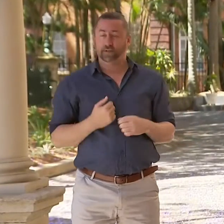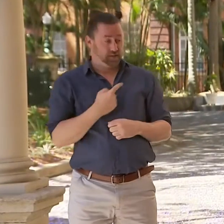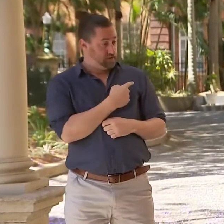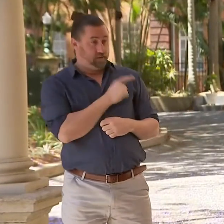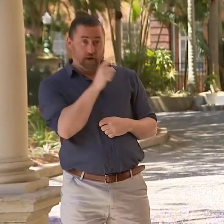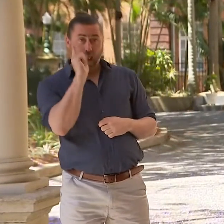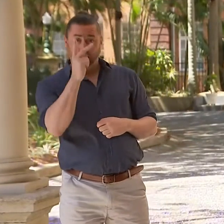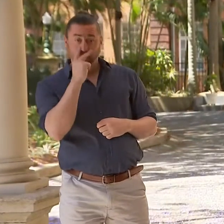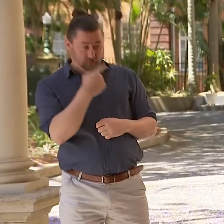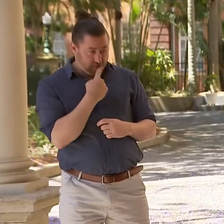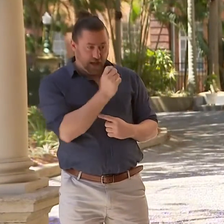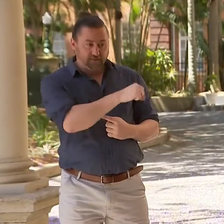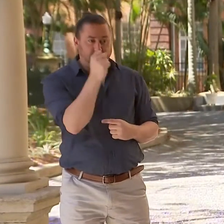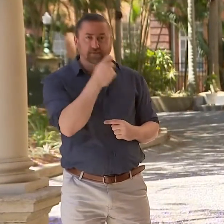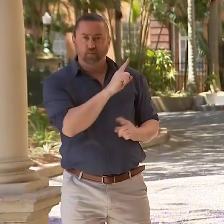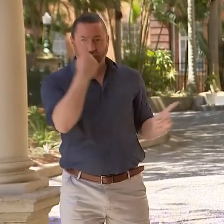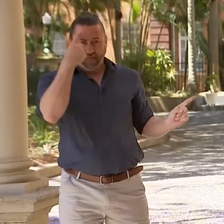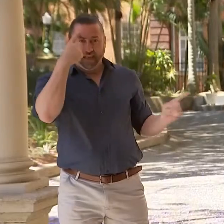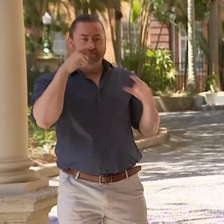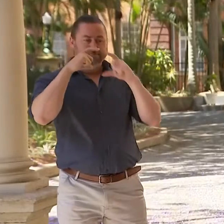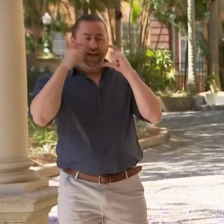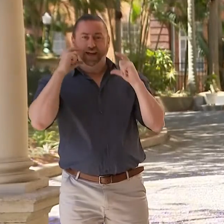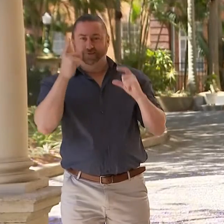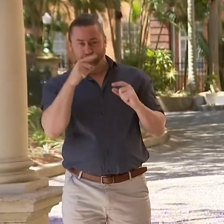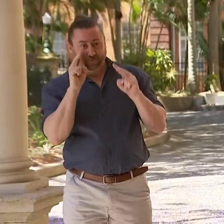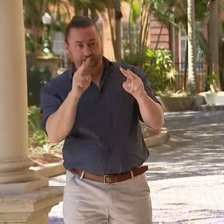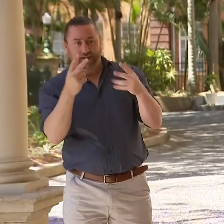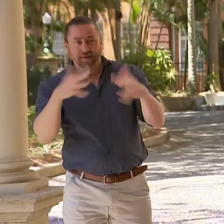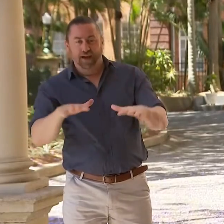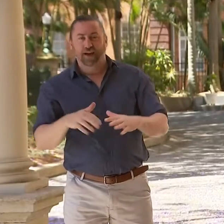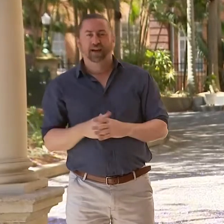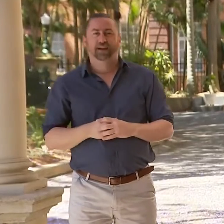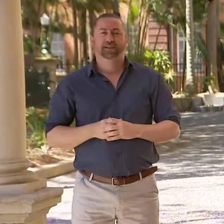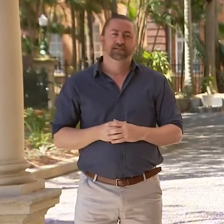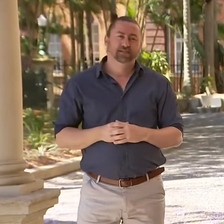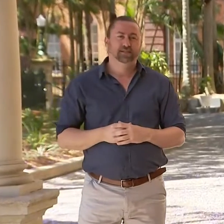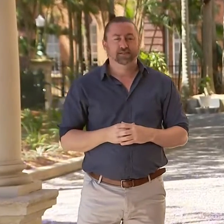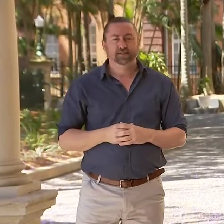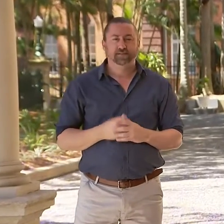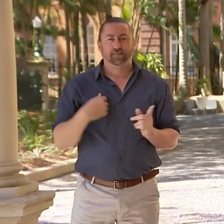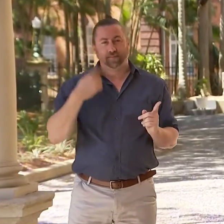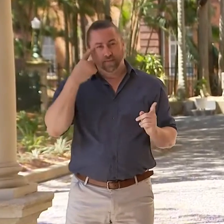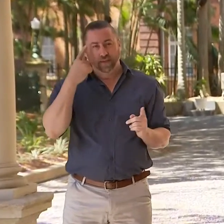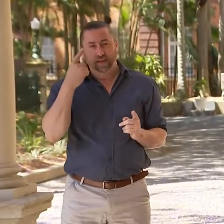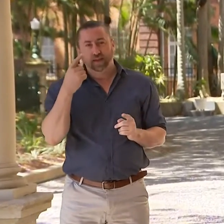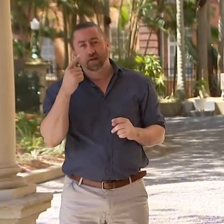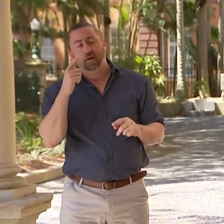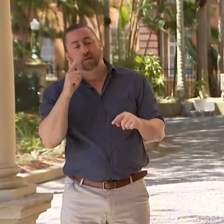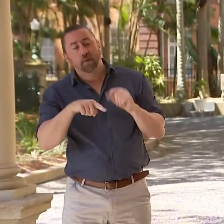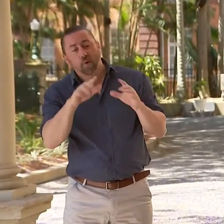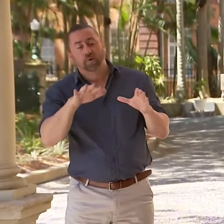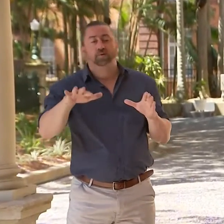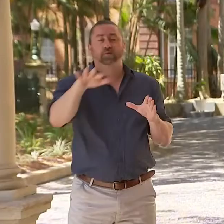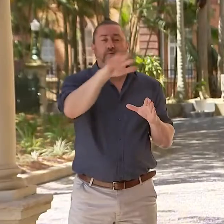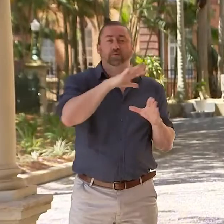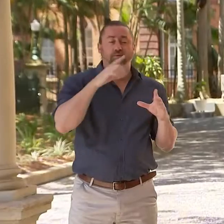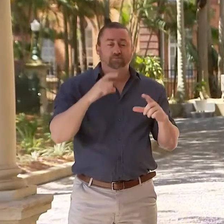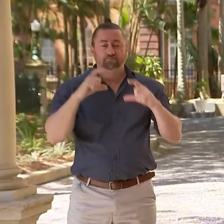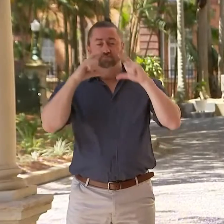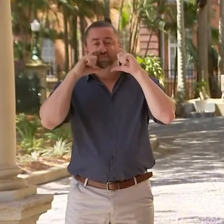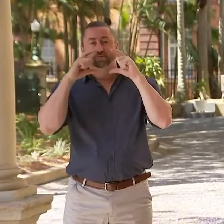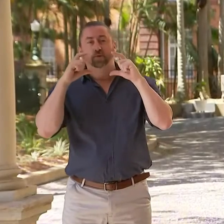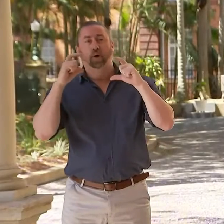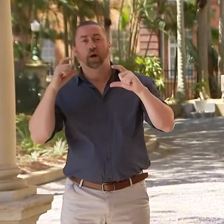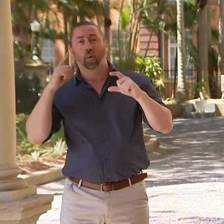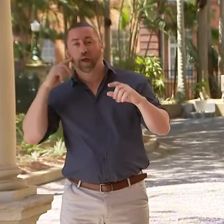game last night? I was. Yeah. What did you think about the mask wearing? Certainly, I think compliance with mask wearing in and out